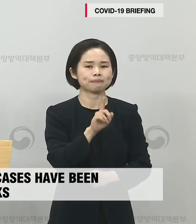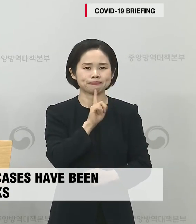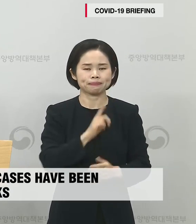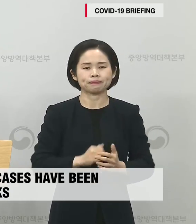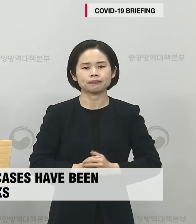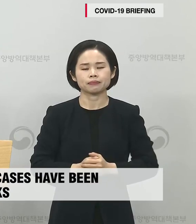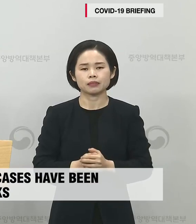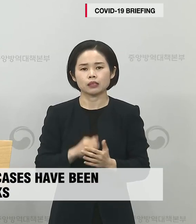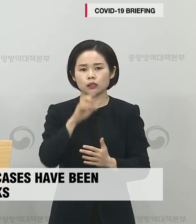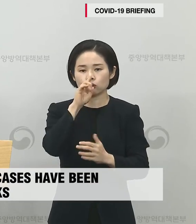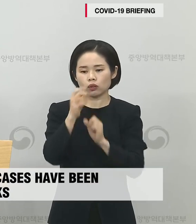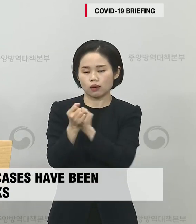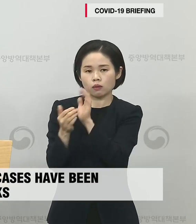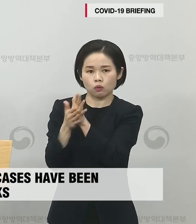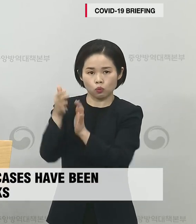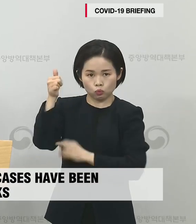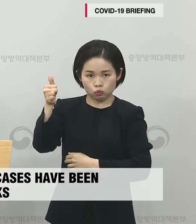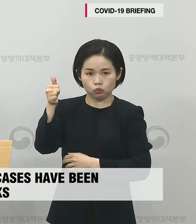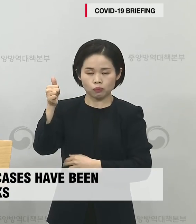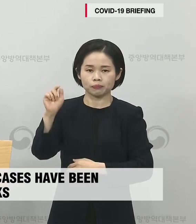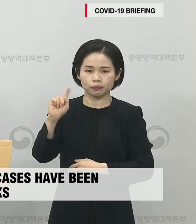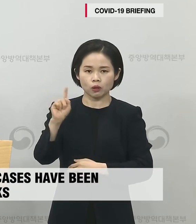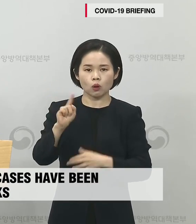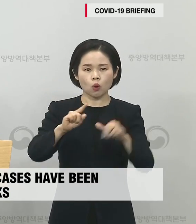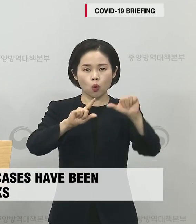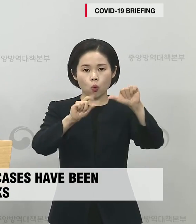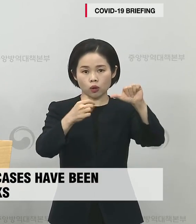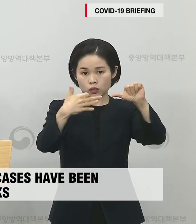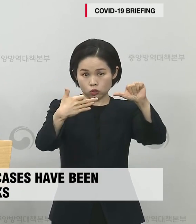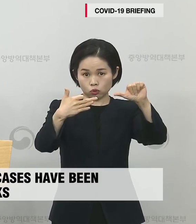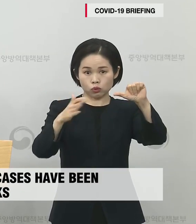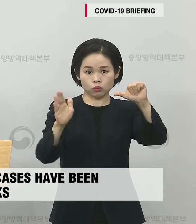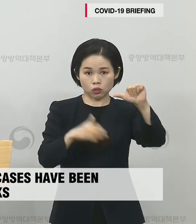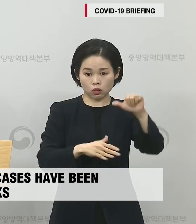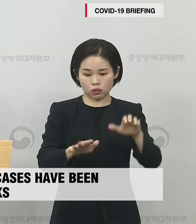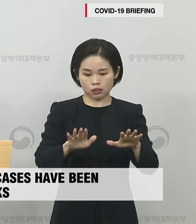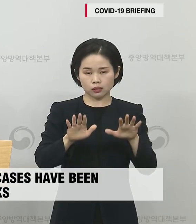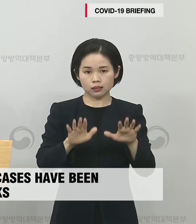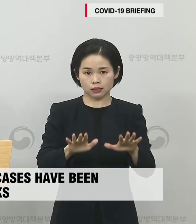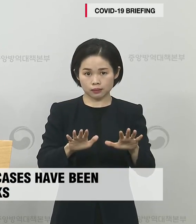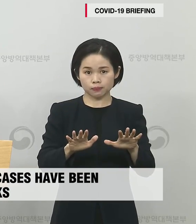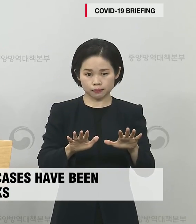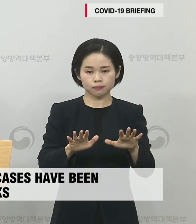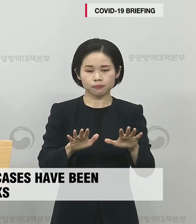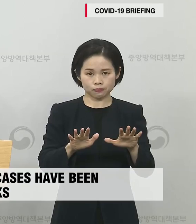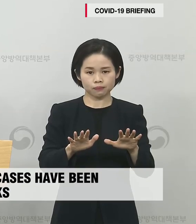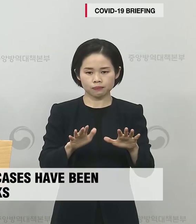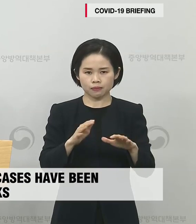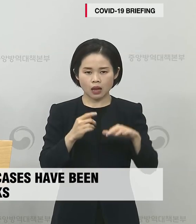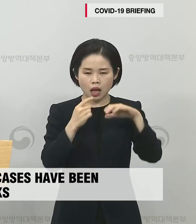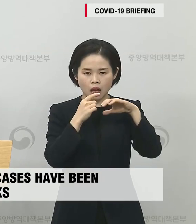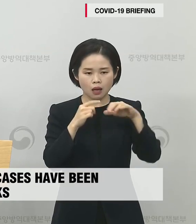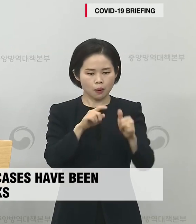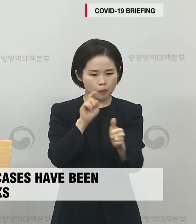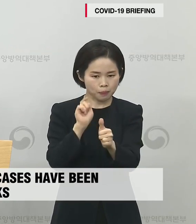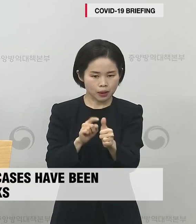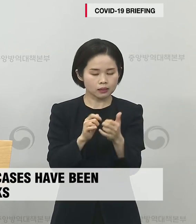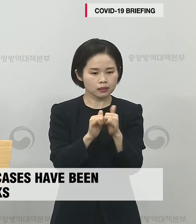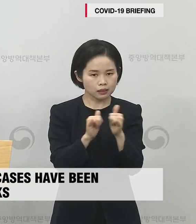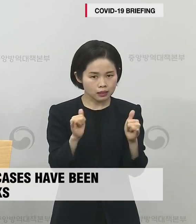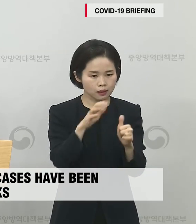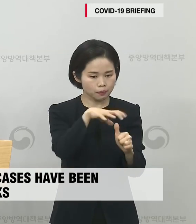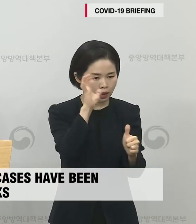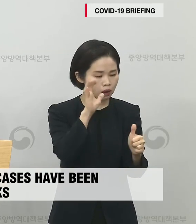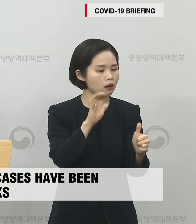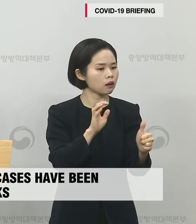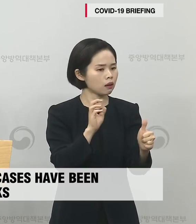cultivated, so that means that they do not have infectious power. Starting from the 19th of May,